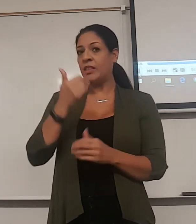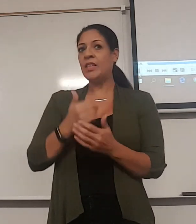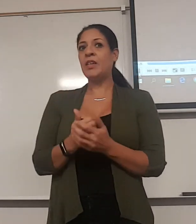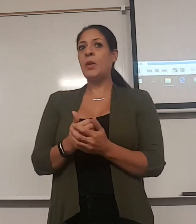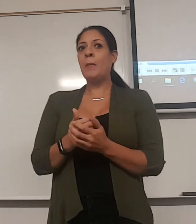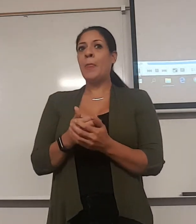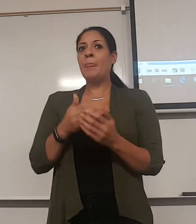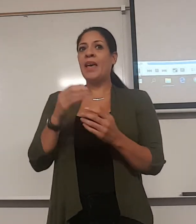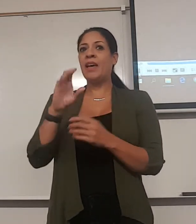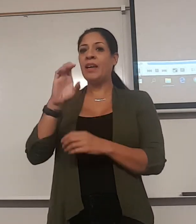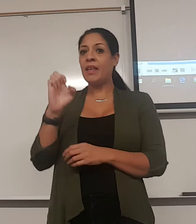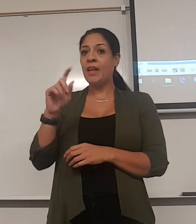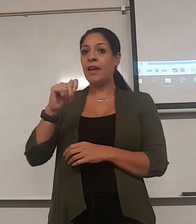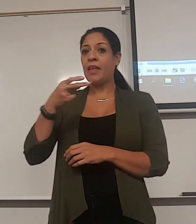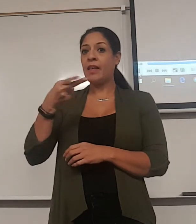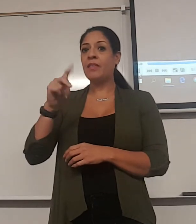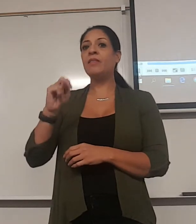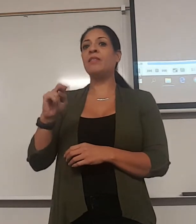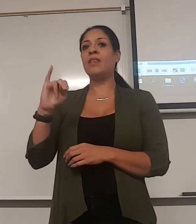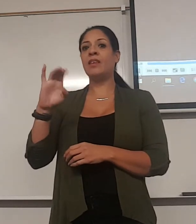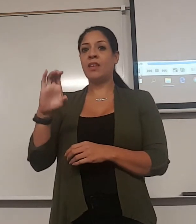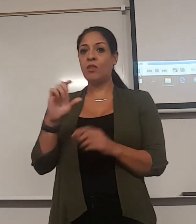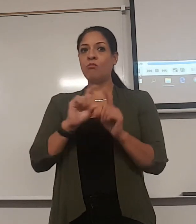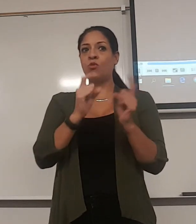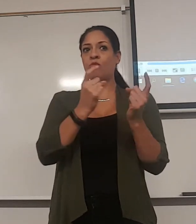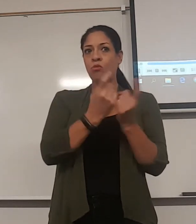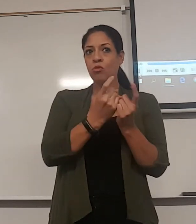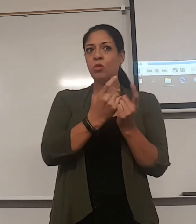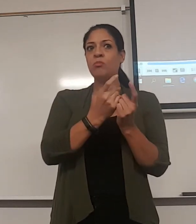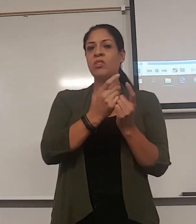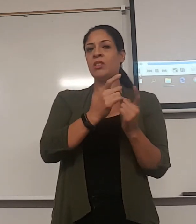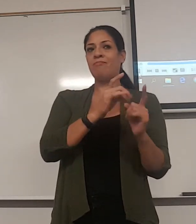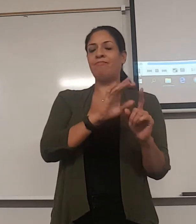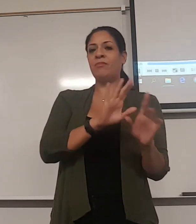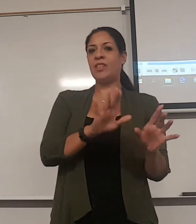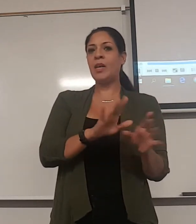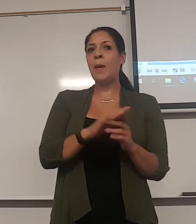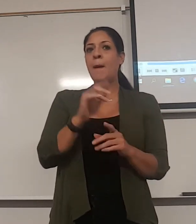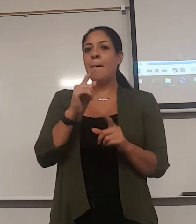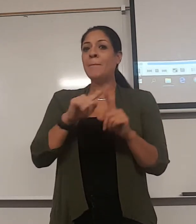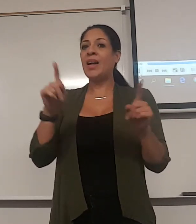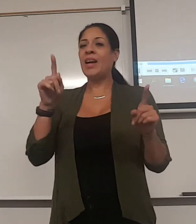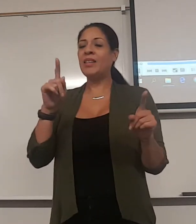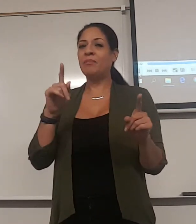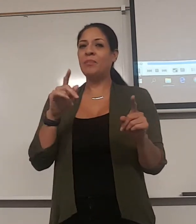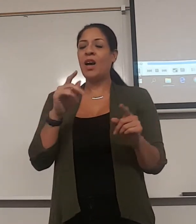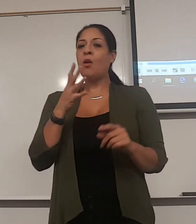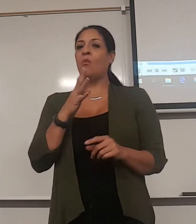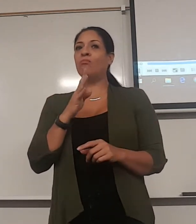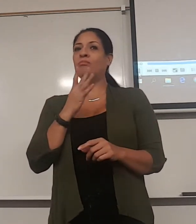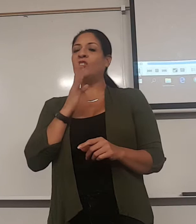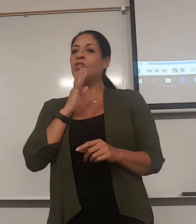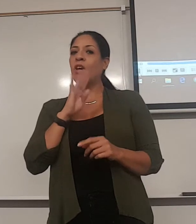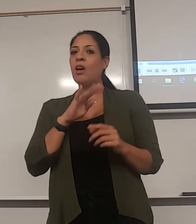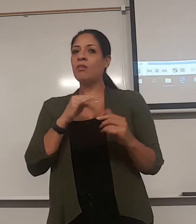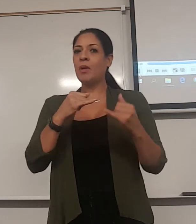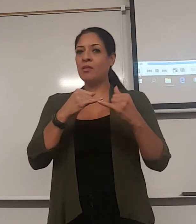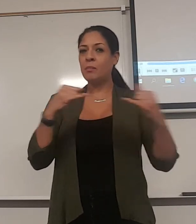group. But I'd also like to talk first about the meaning of boundaries and what it means for teenagers to cross boundaries,